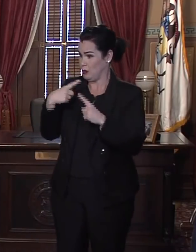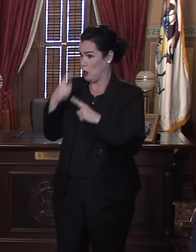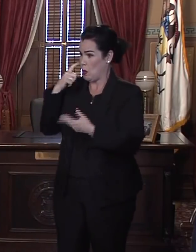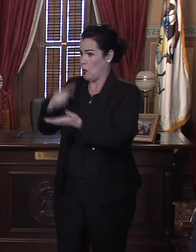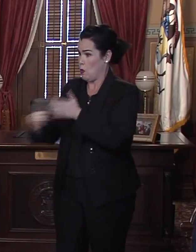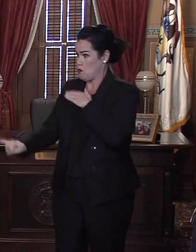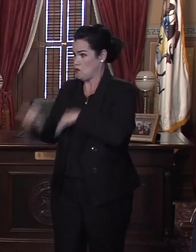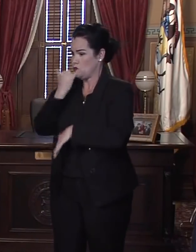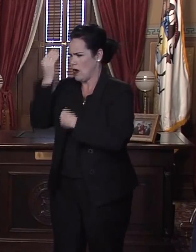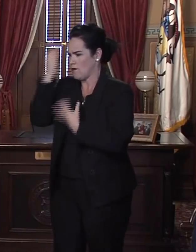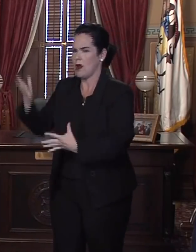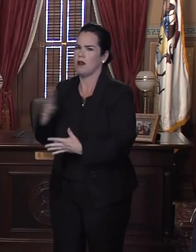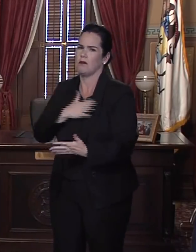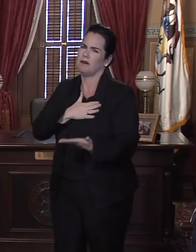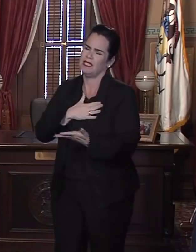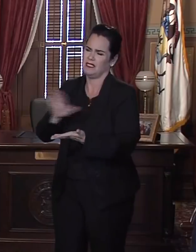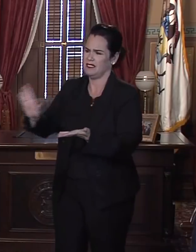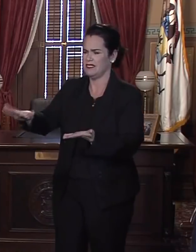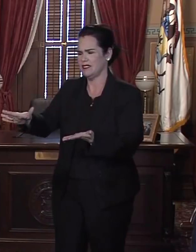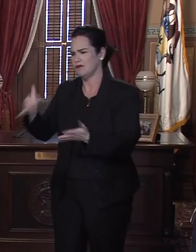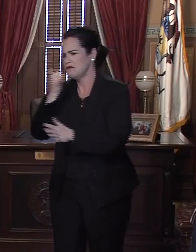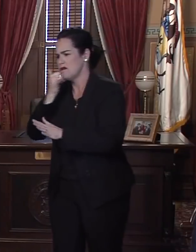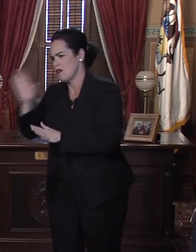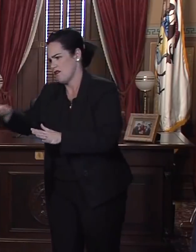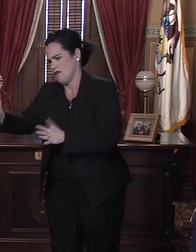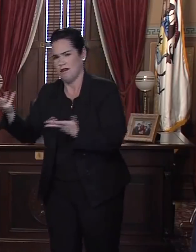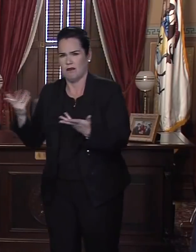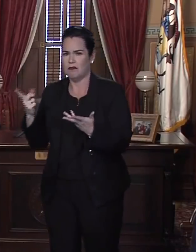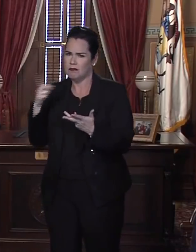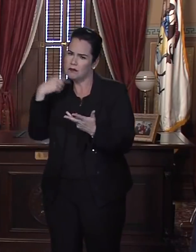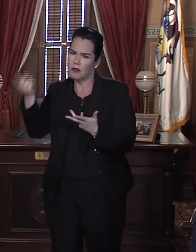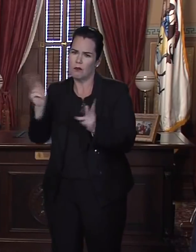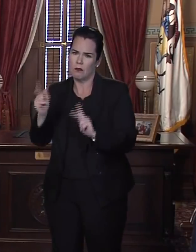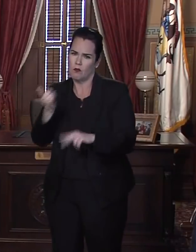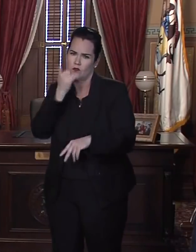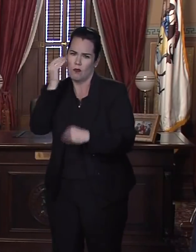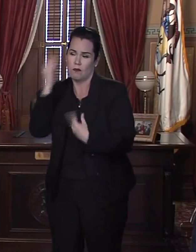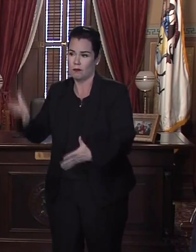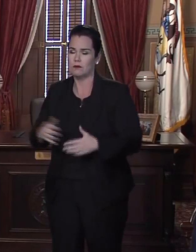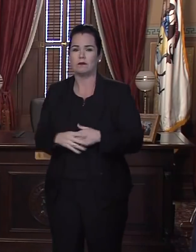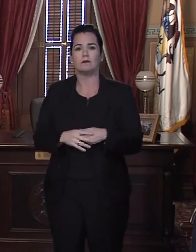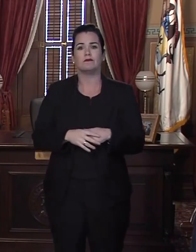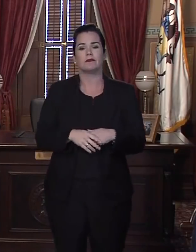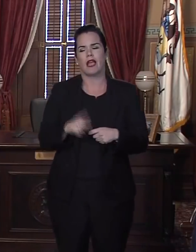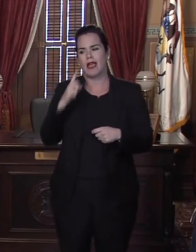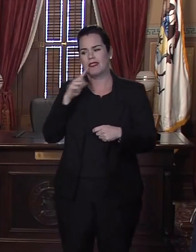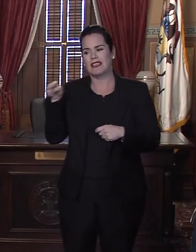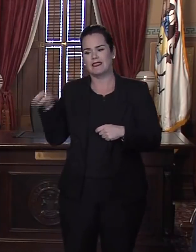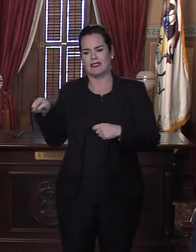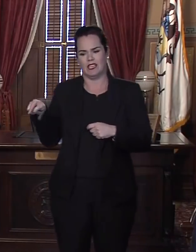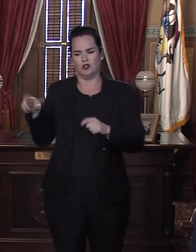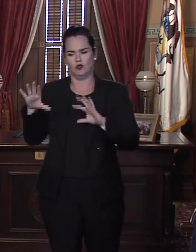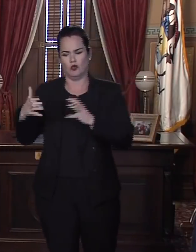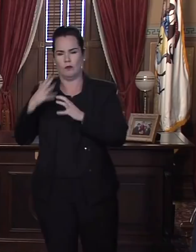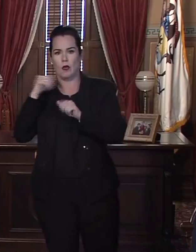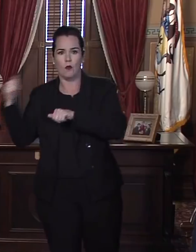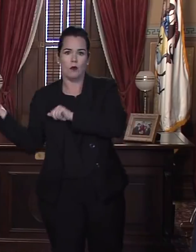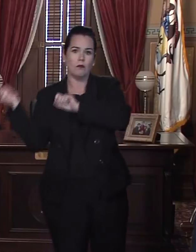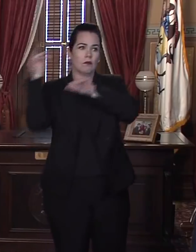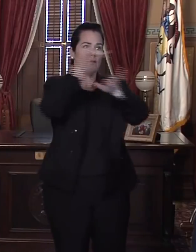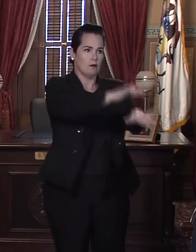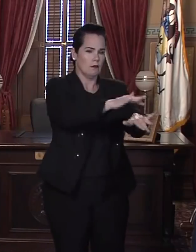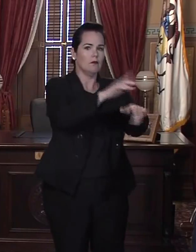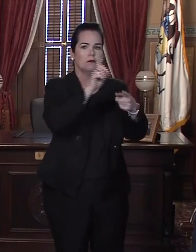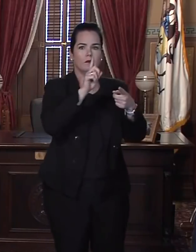information. I also would just say, I think it is, this group is funded in large part by the DeVos